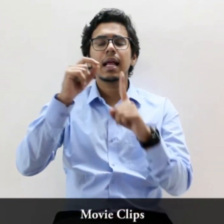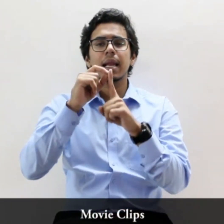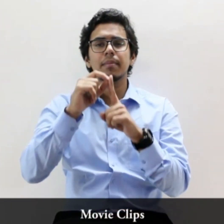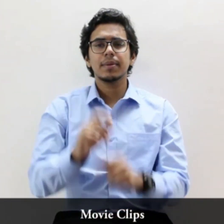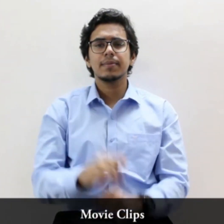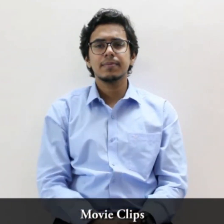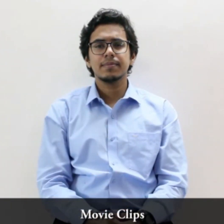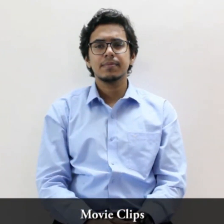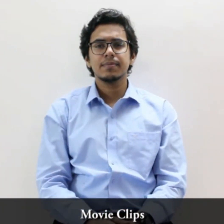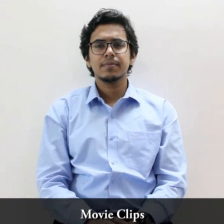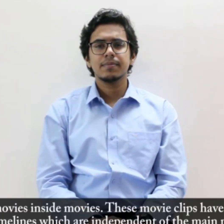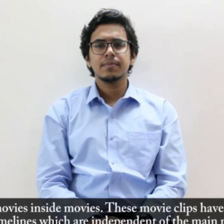Delete key.